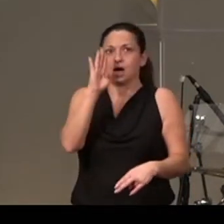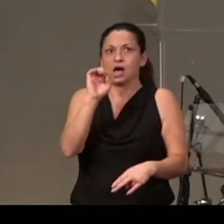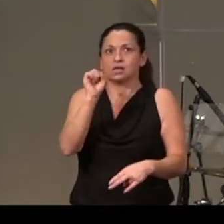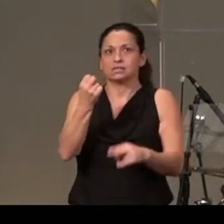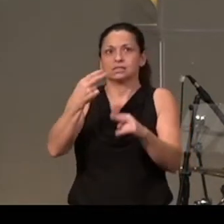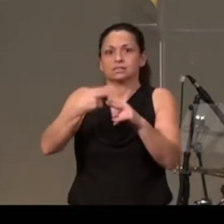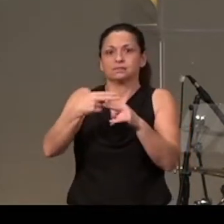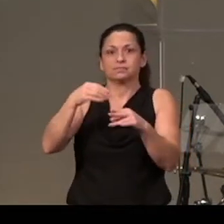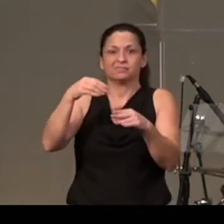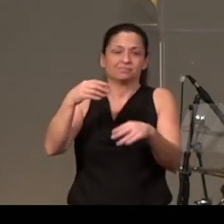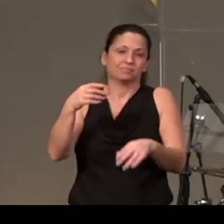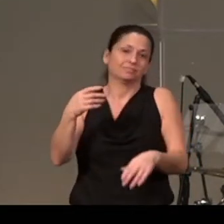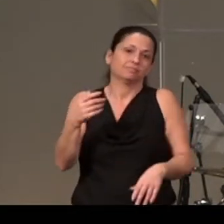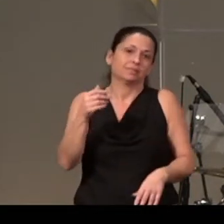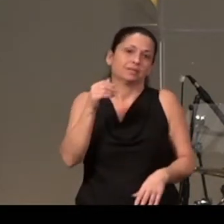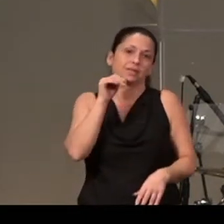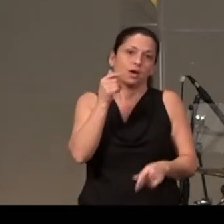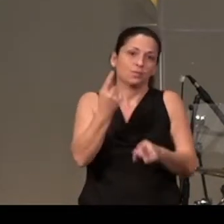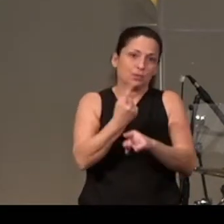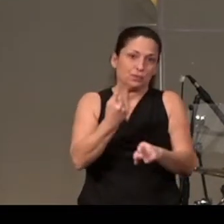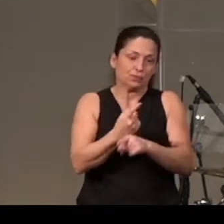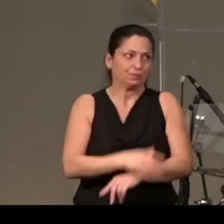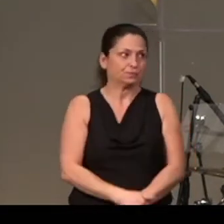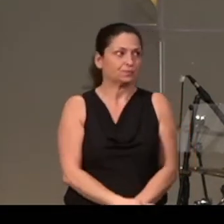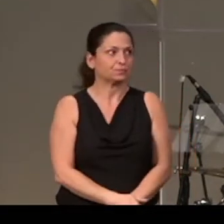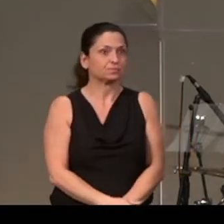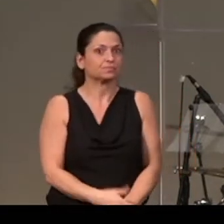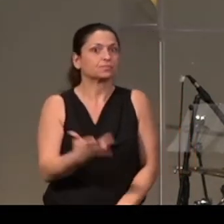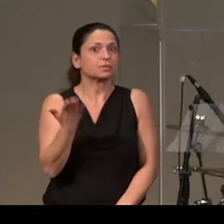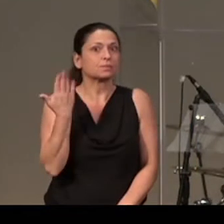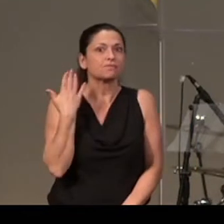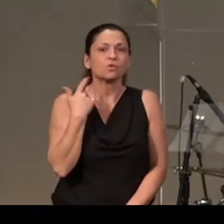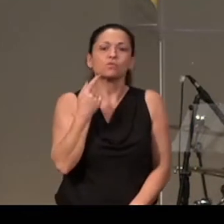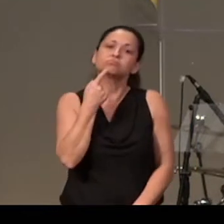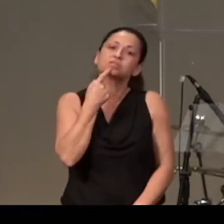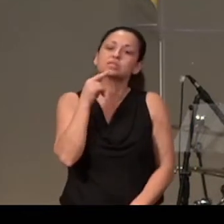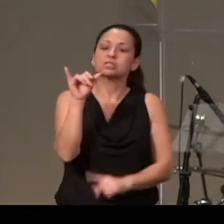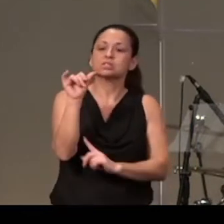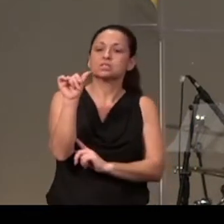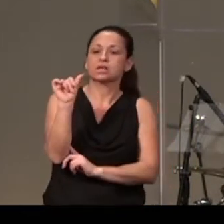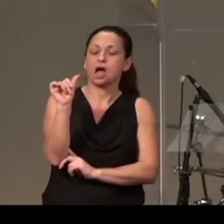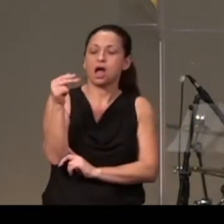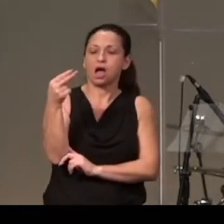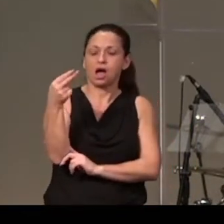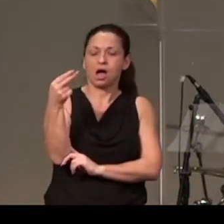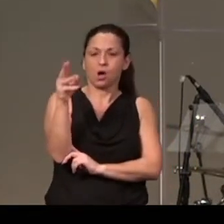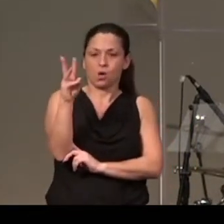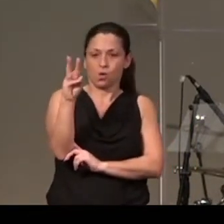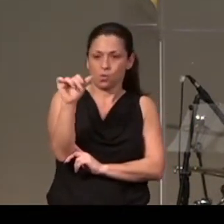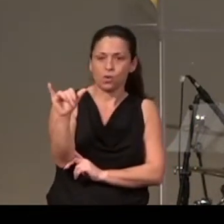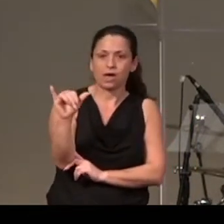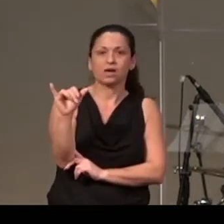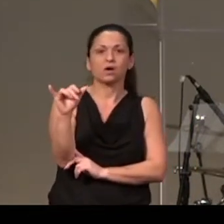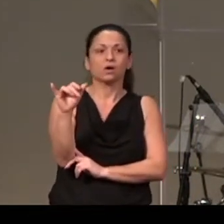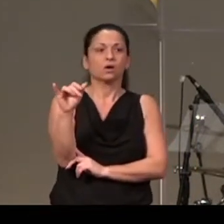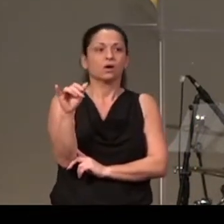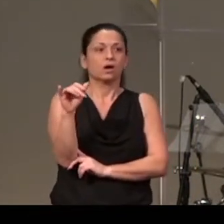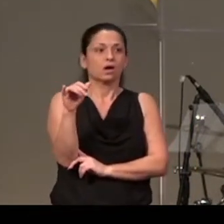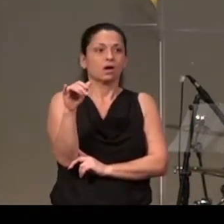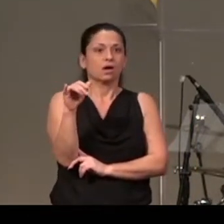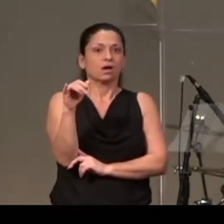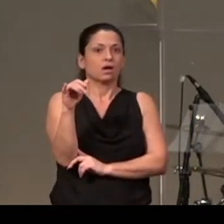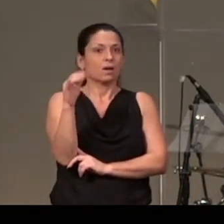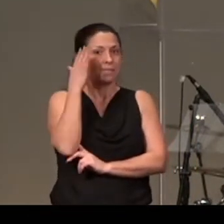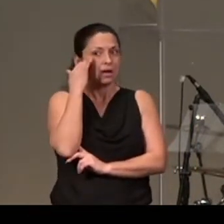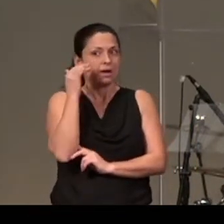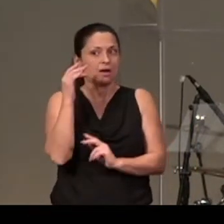whenever Lord's in capital letters, it's Yahweh. Because they were afraid to say his name in vain. And here with Jewish people, he starts out with